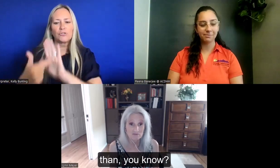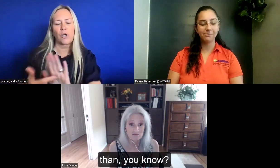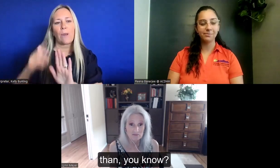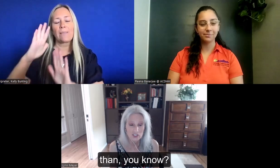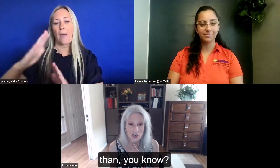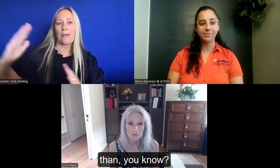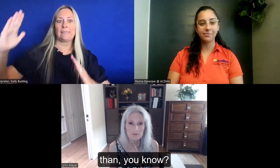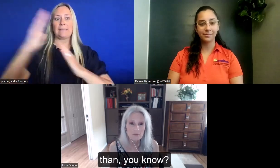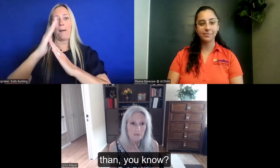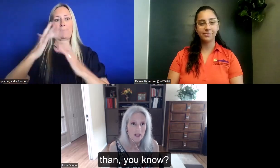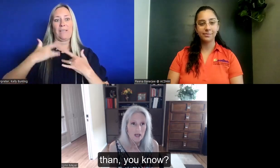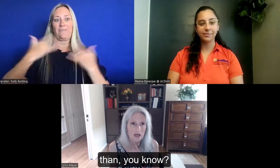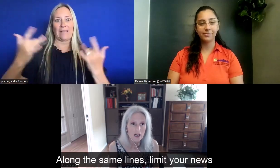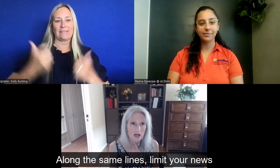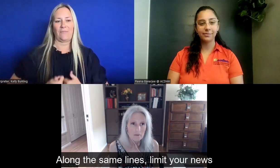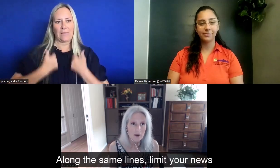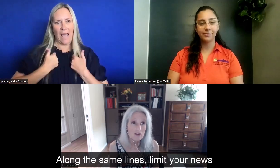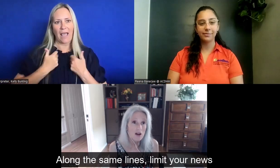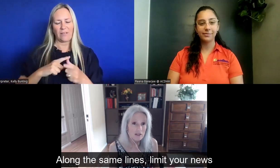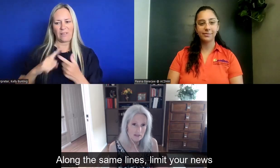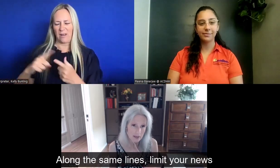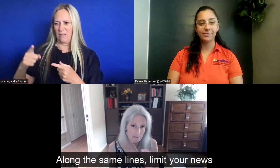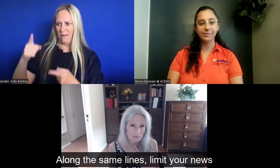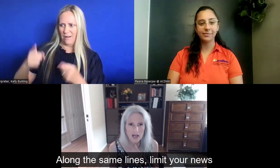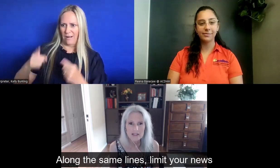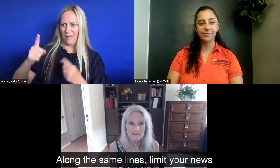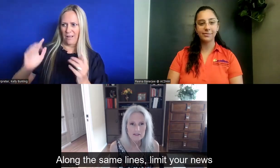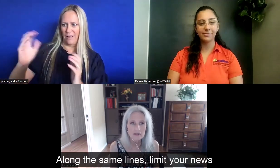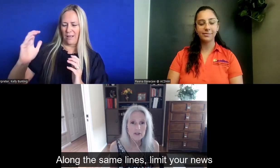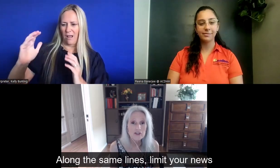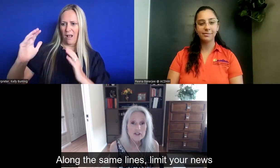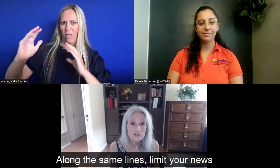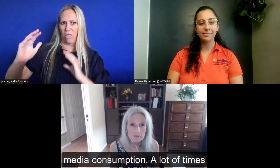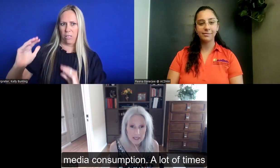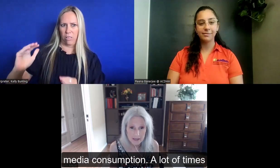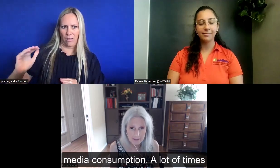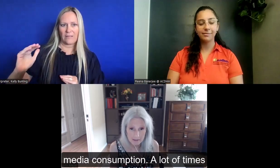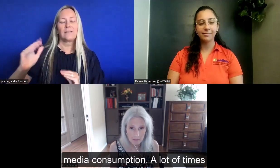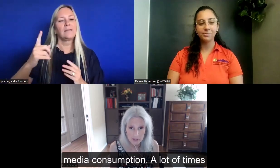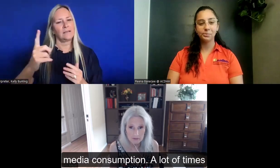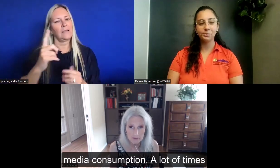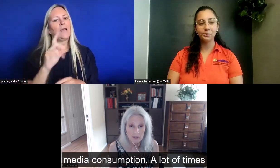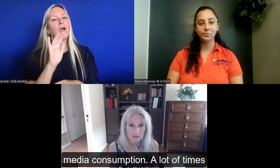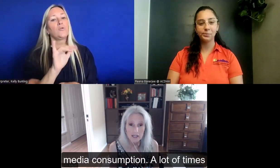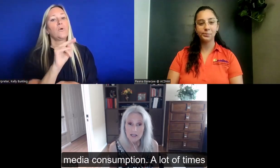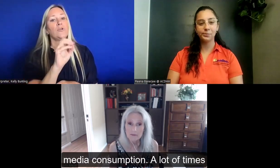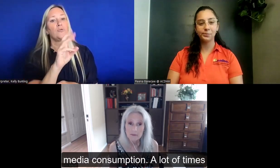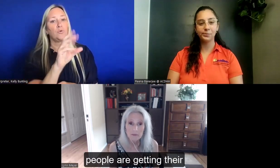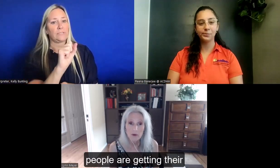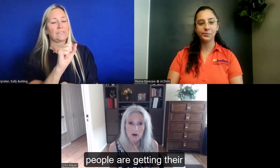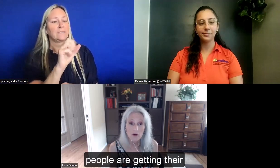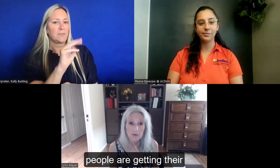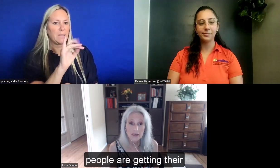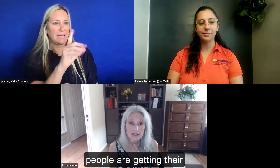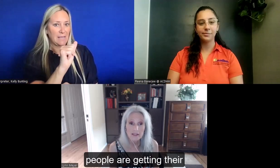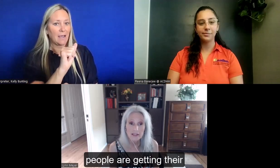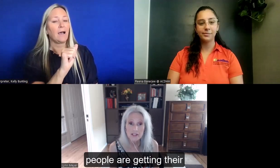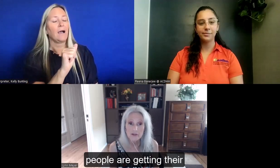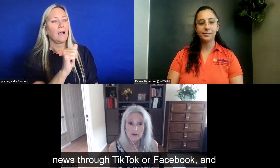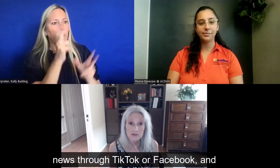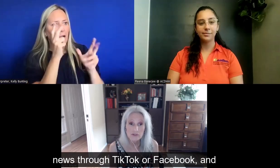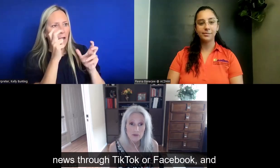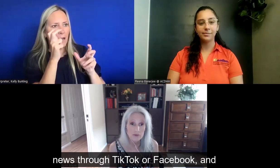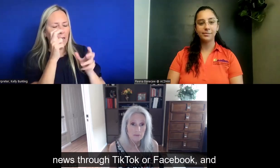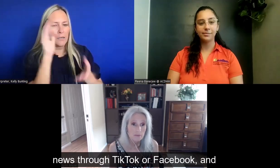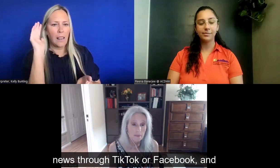than, you know. Along the same lines as limit your news media consumption. A lot of times people are getting